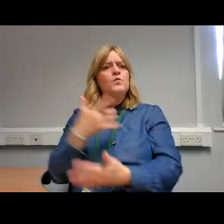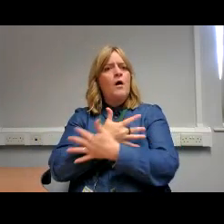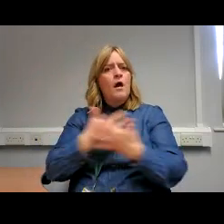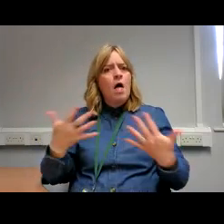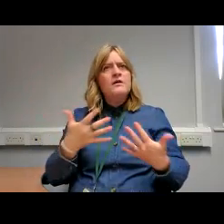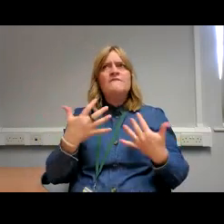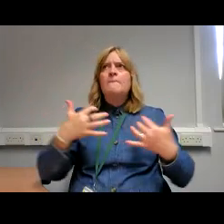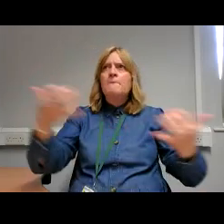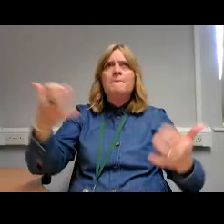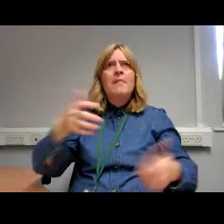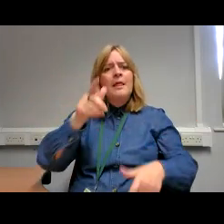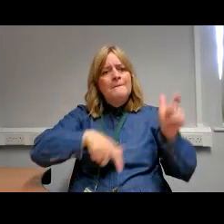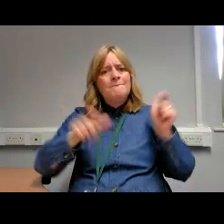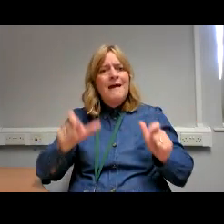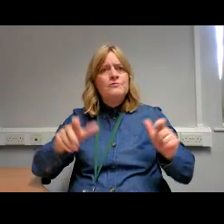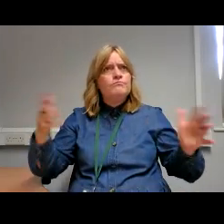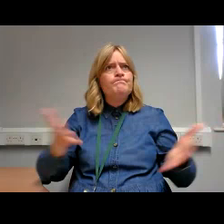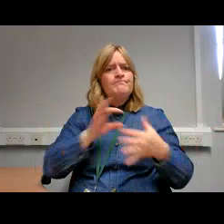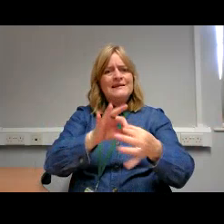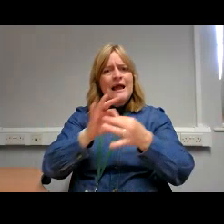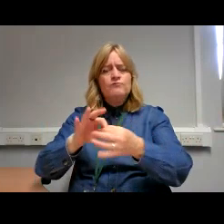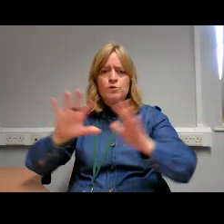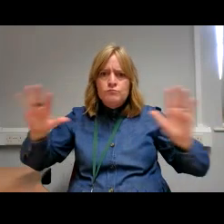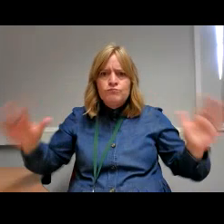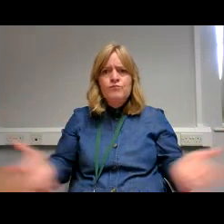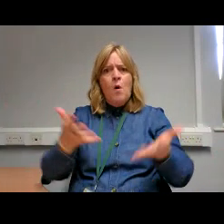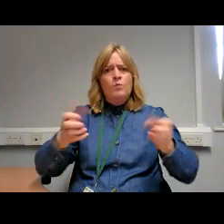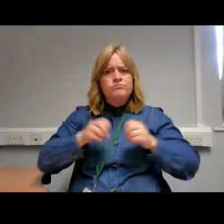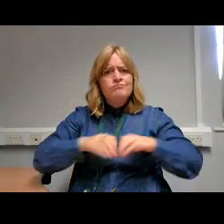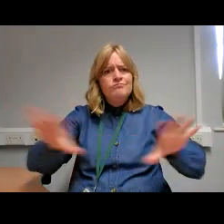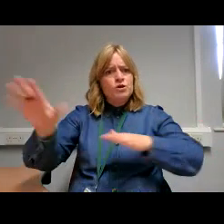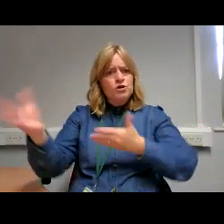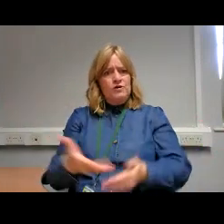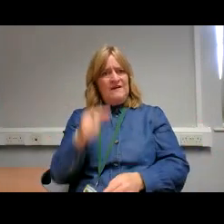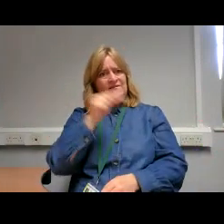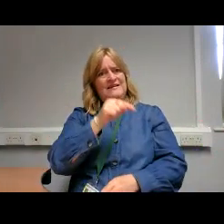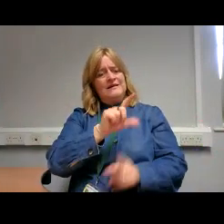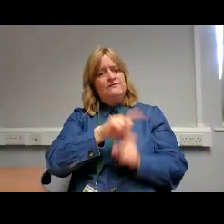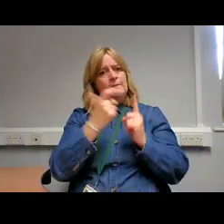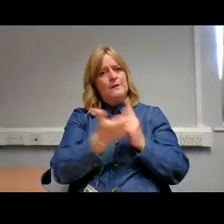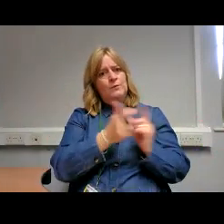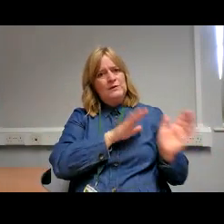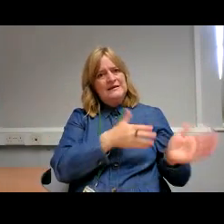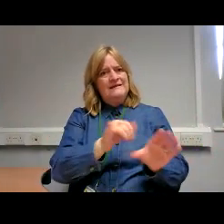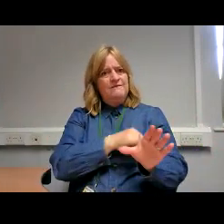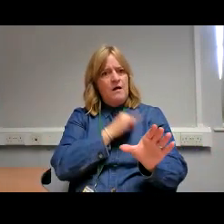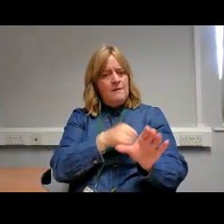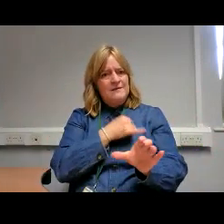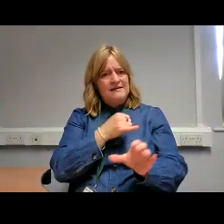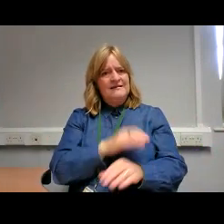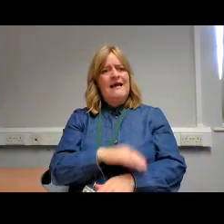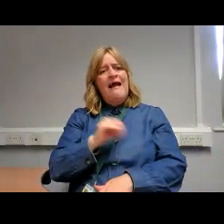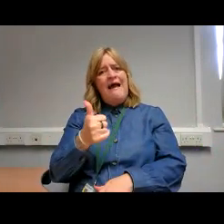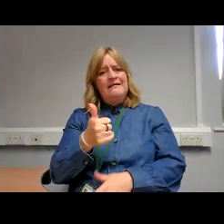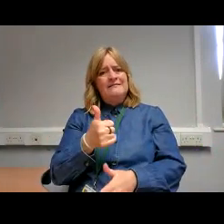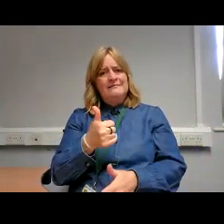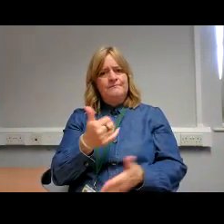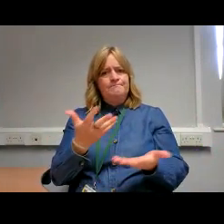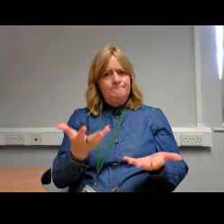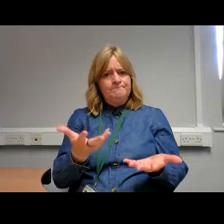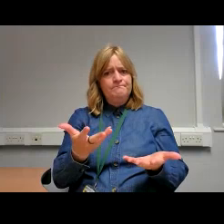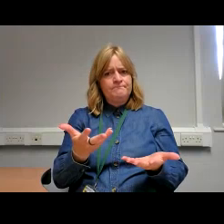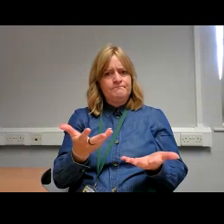engagement to promote the services that community pharmacy offer. And also help integrate those services into the